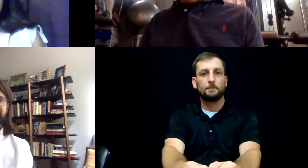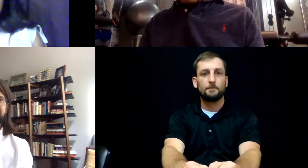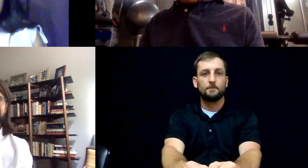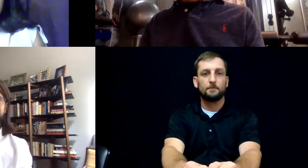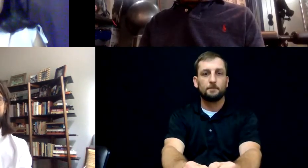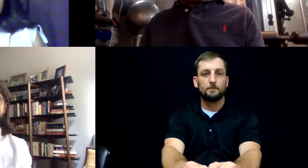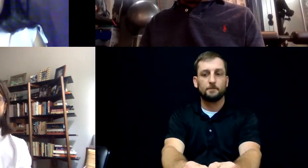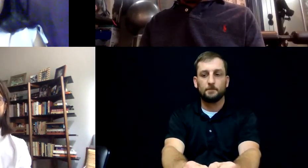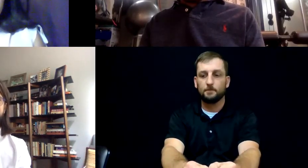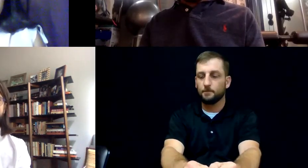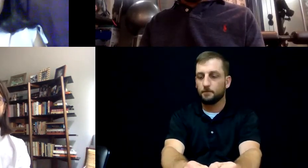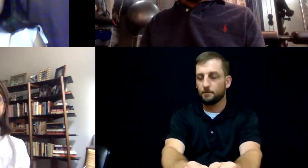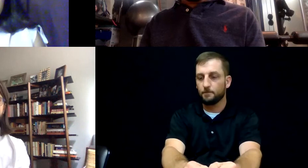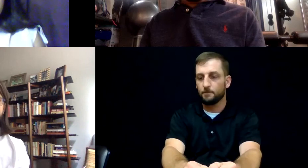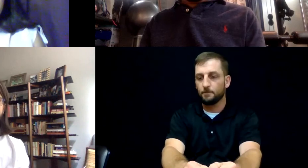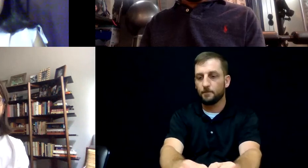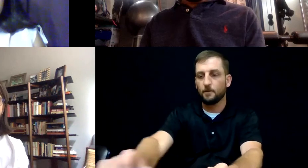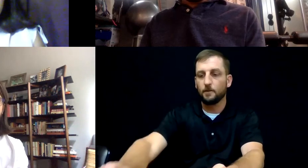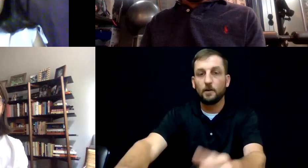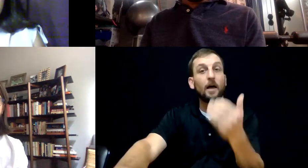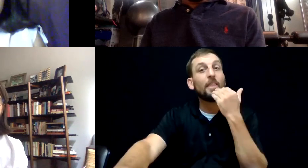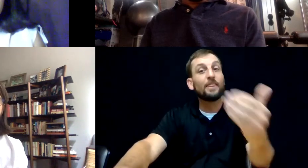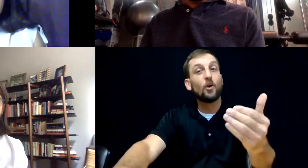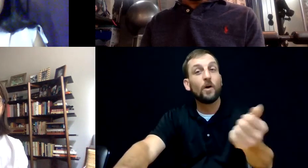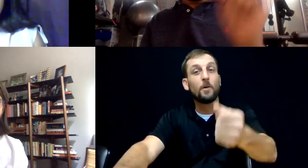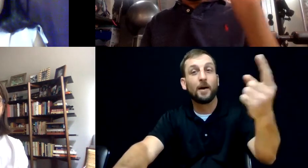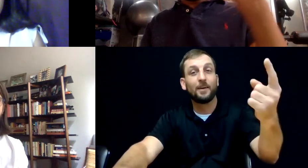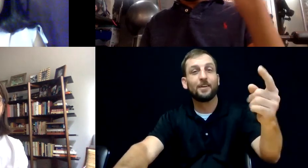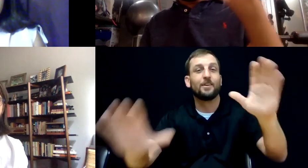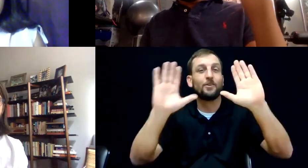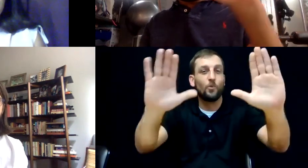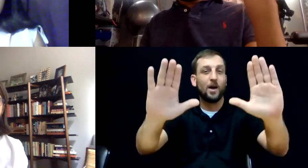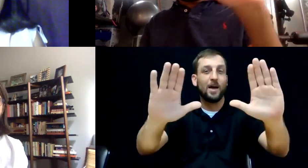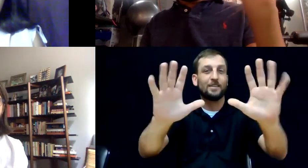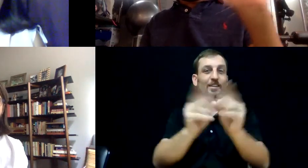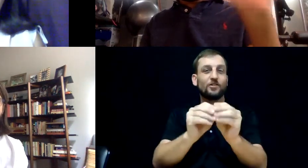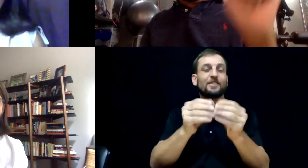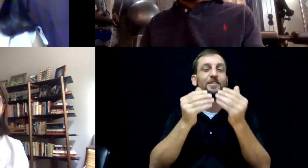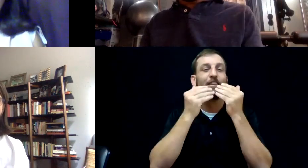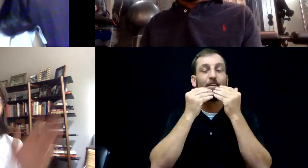Thank you, guys. Appreciate it. Great session. Thank you for having us.